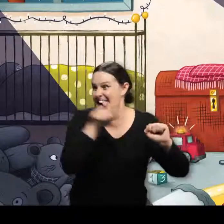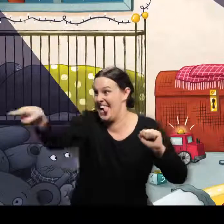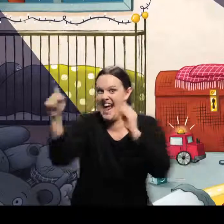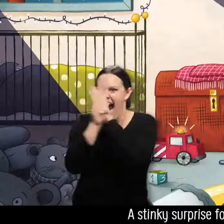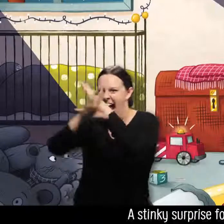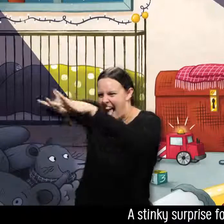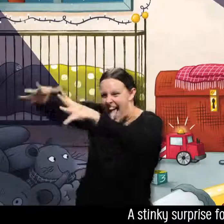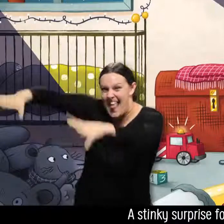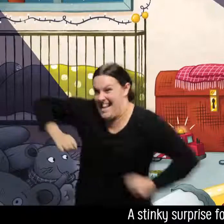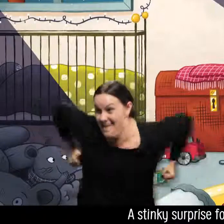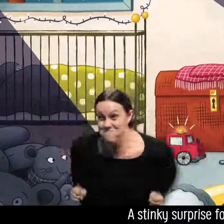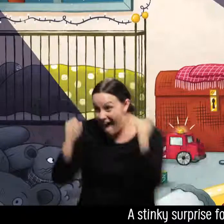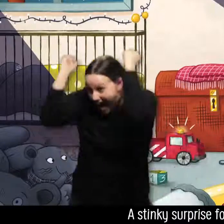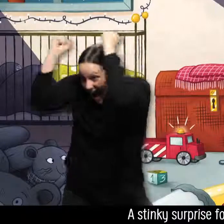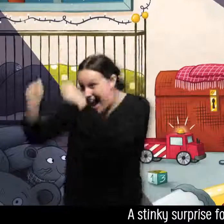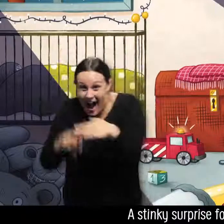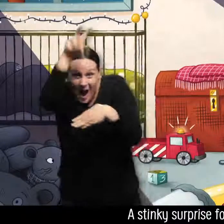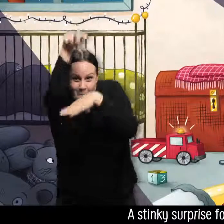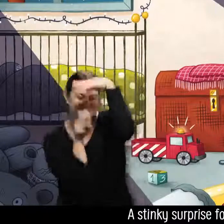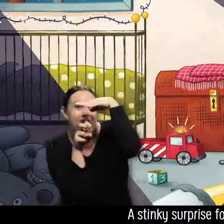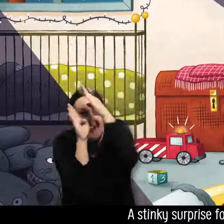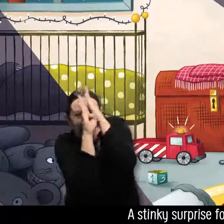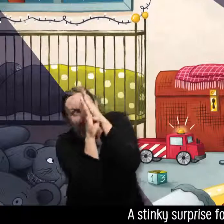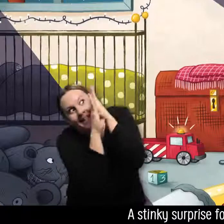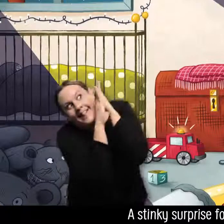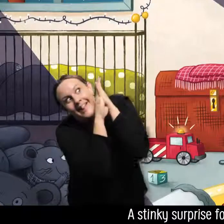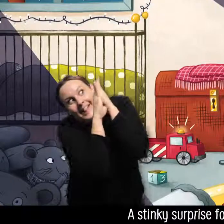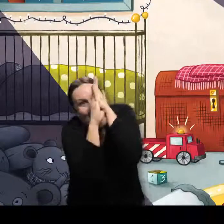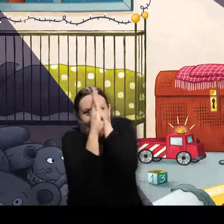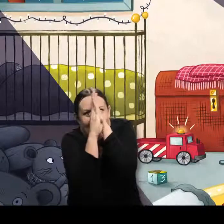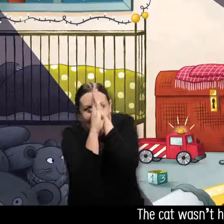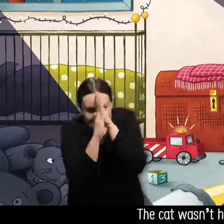a stinky surprise for cat